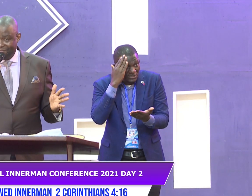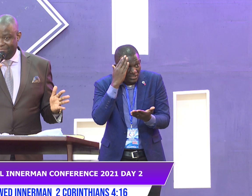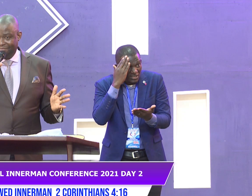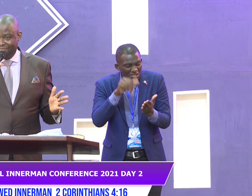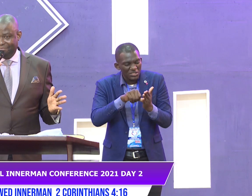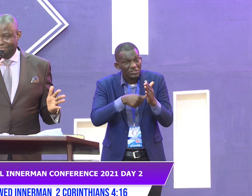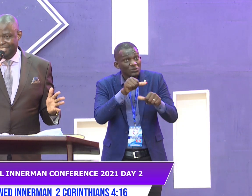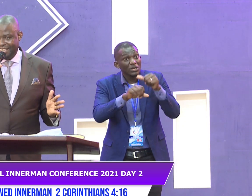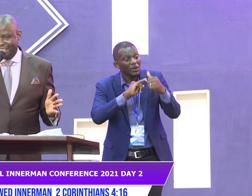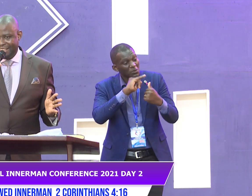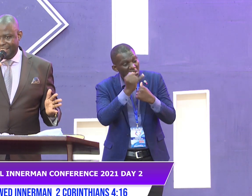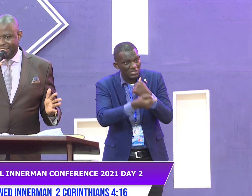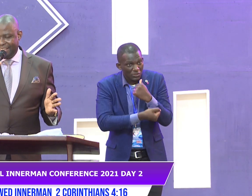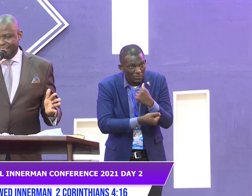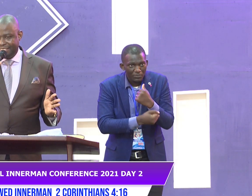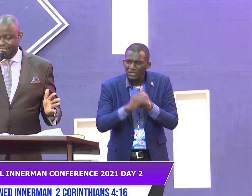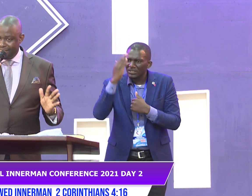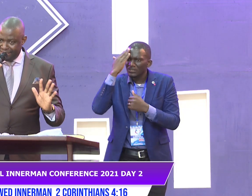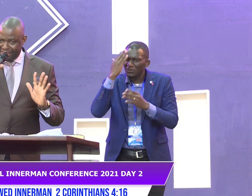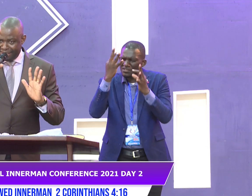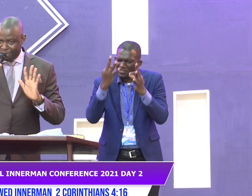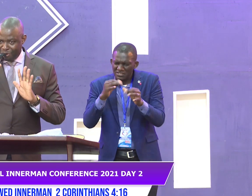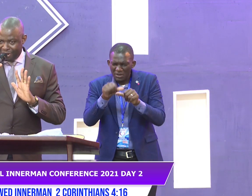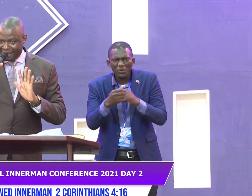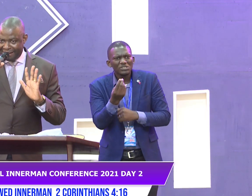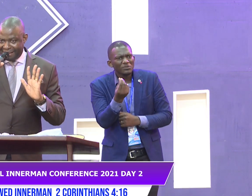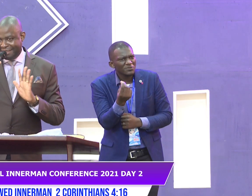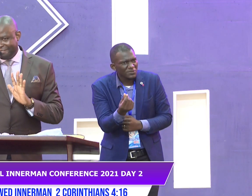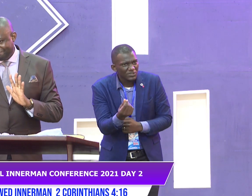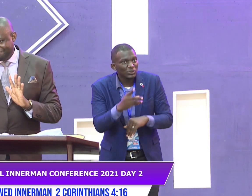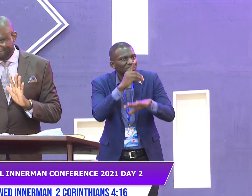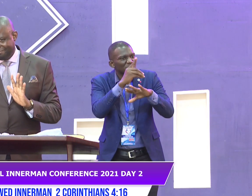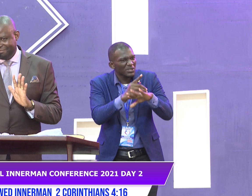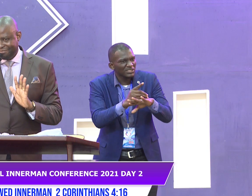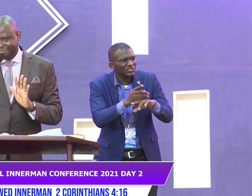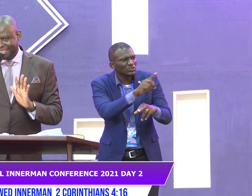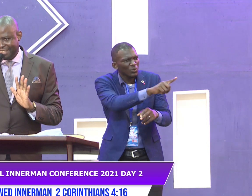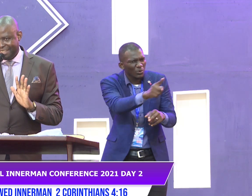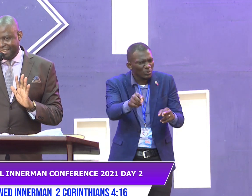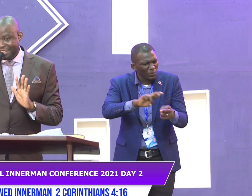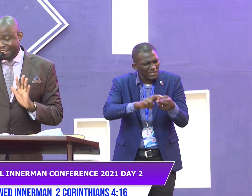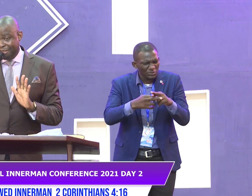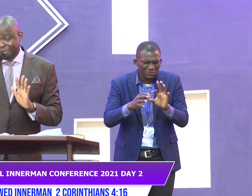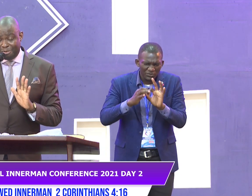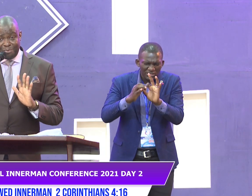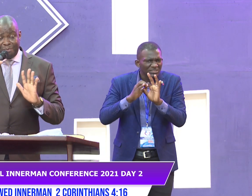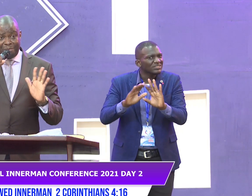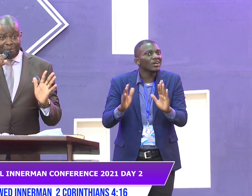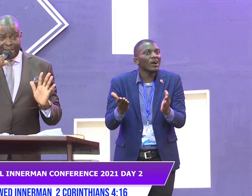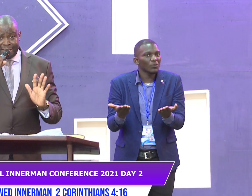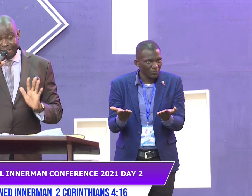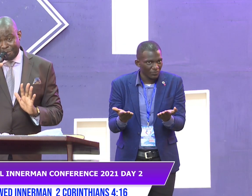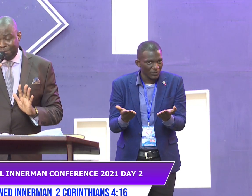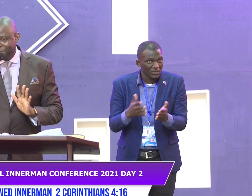He knows things pertaining to finances, things to do with works. It depends on how you work with him. At